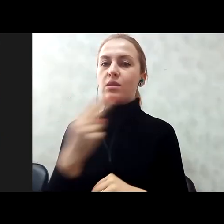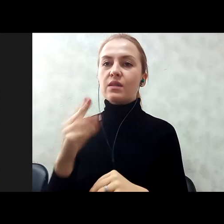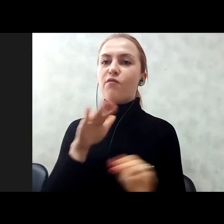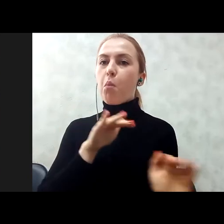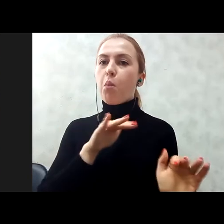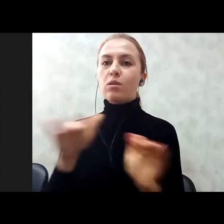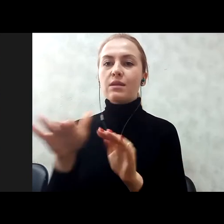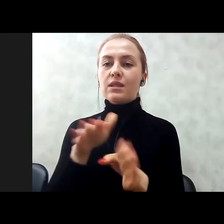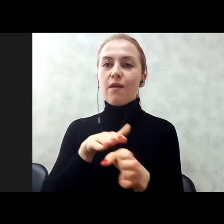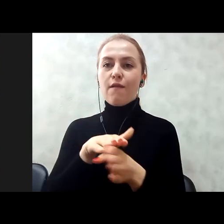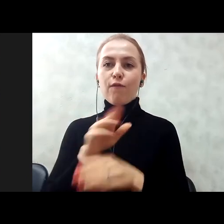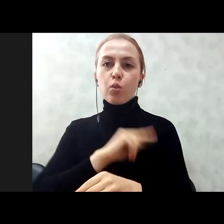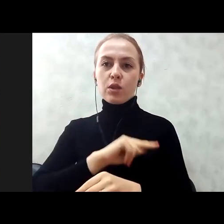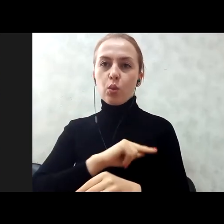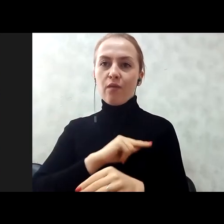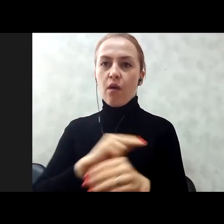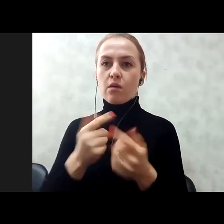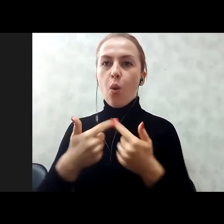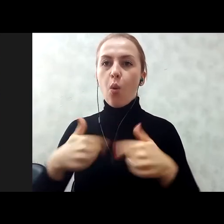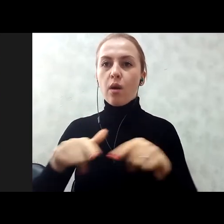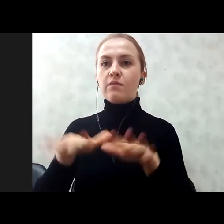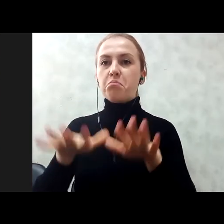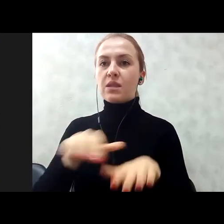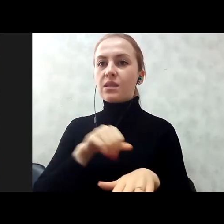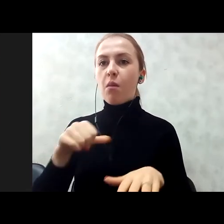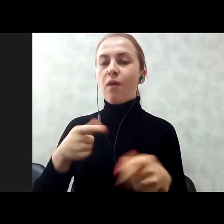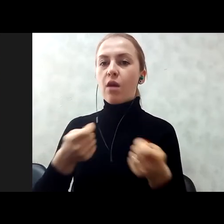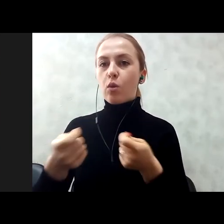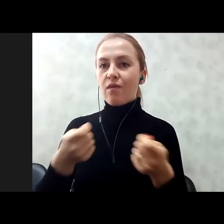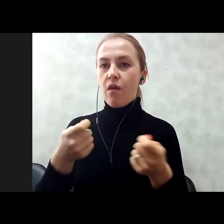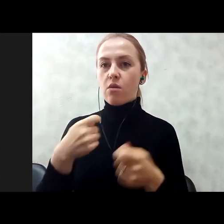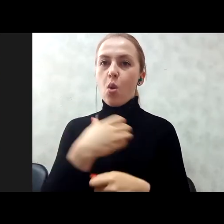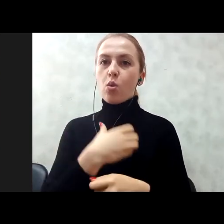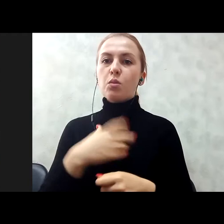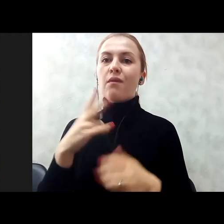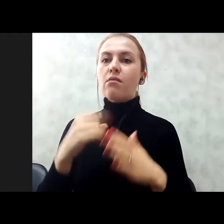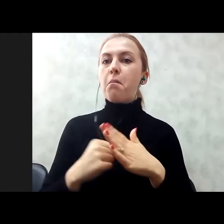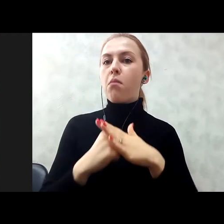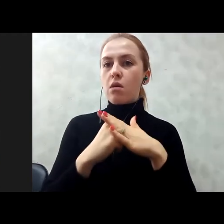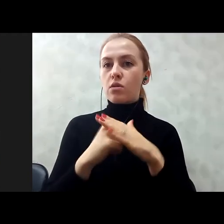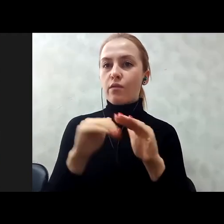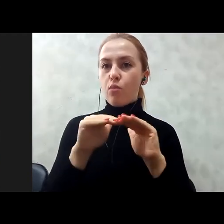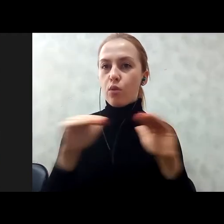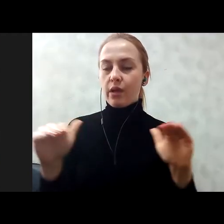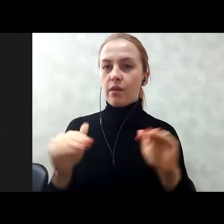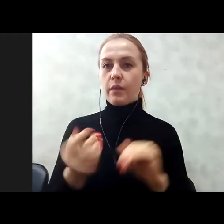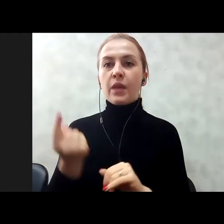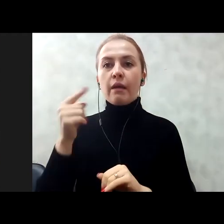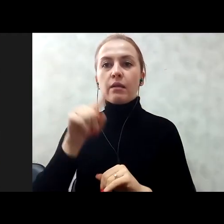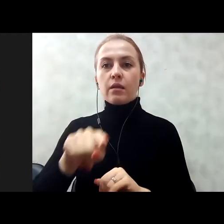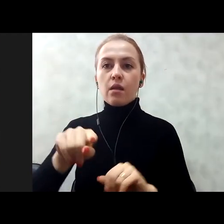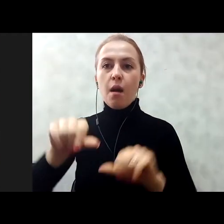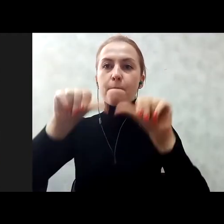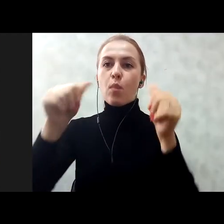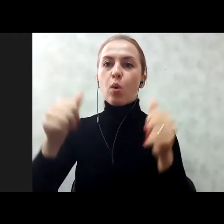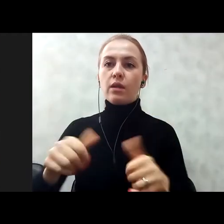territorial division. And now we So have now to we analyze have to the process the processes results. Now we have to analyze the processes